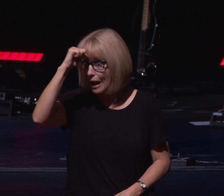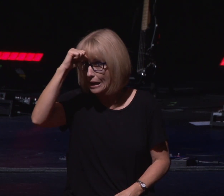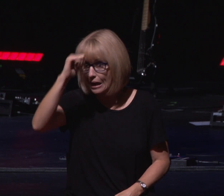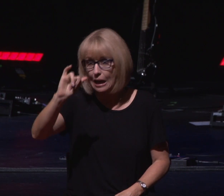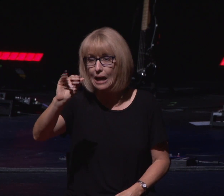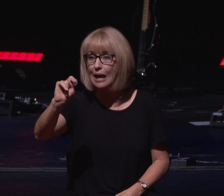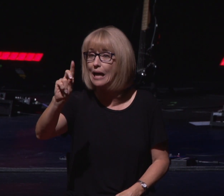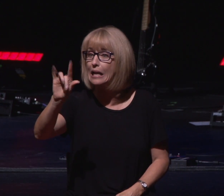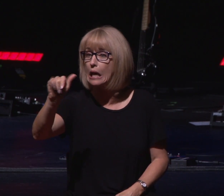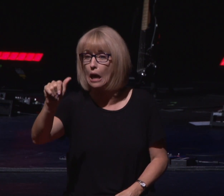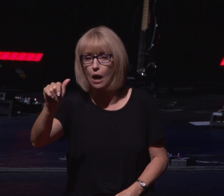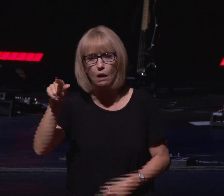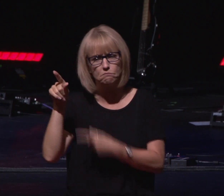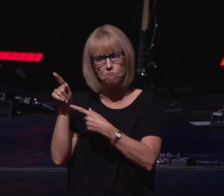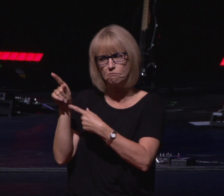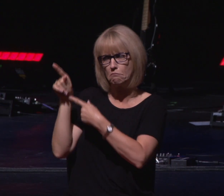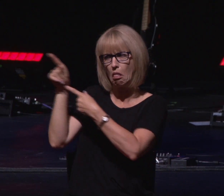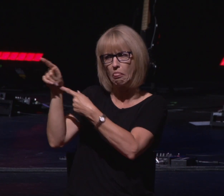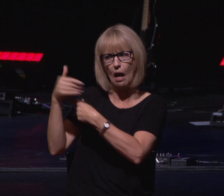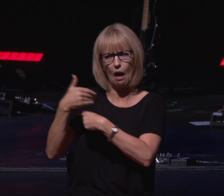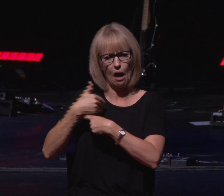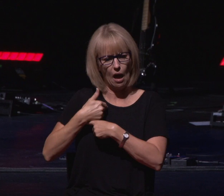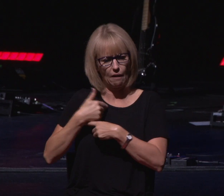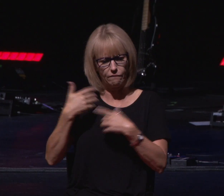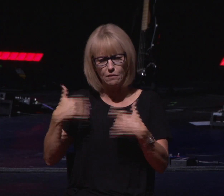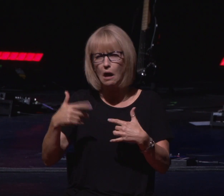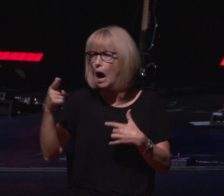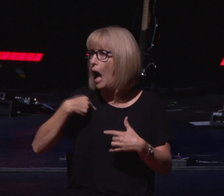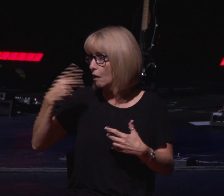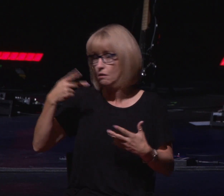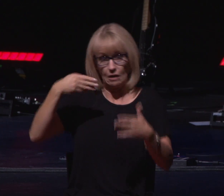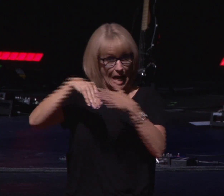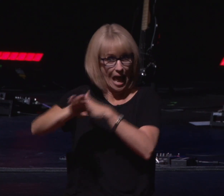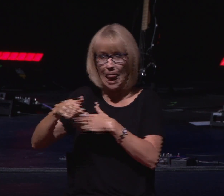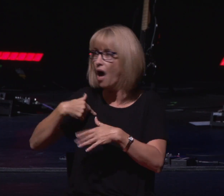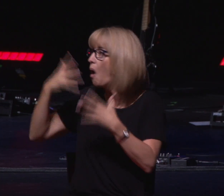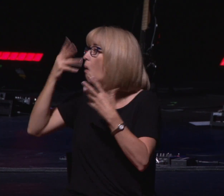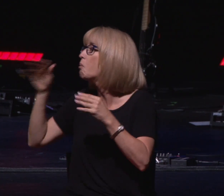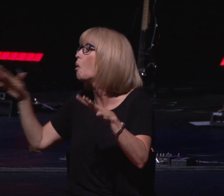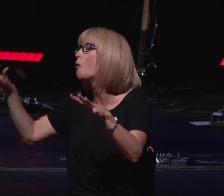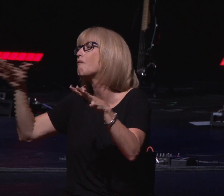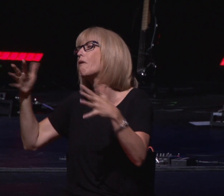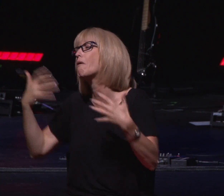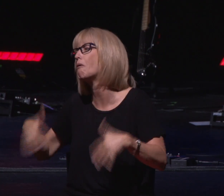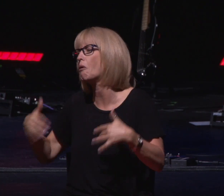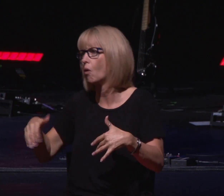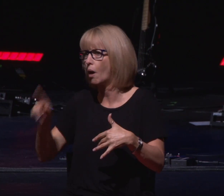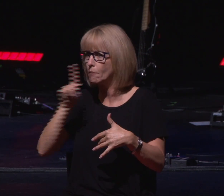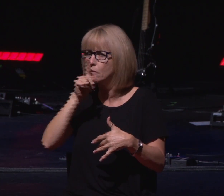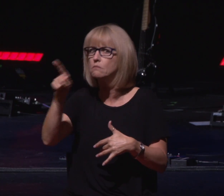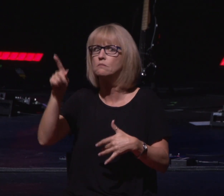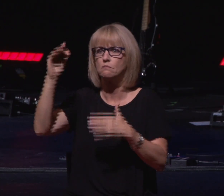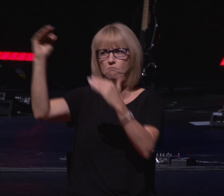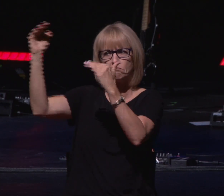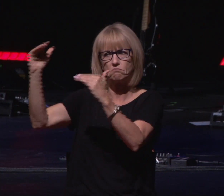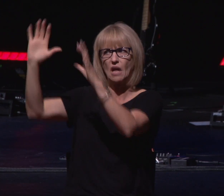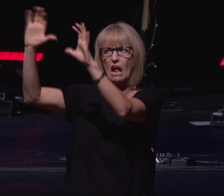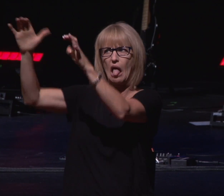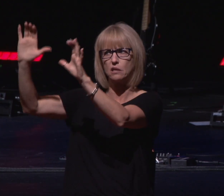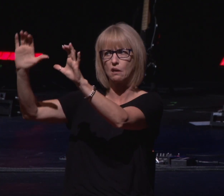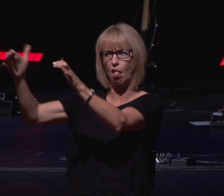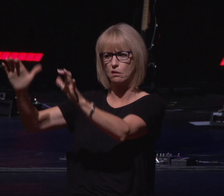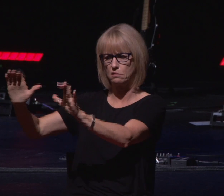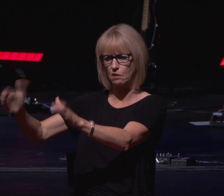missions trips. When I go into the country, I see a lot of beautiful people, they all look the same, but there's incredibly extreme different